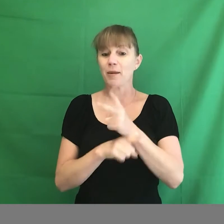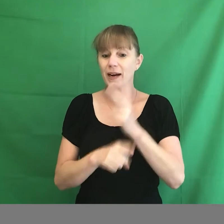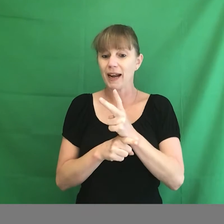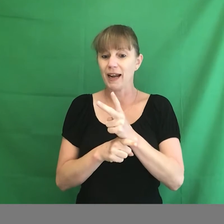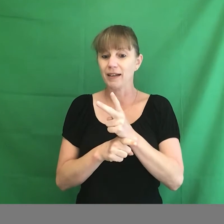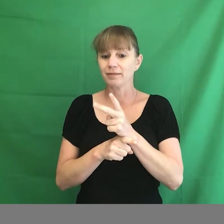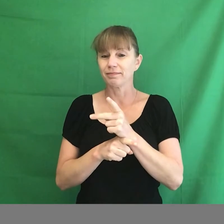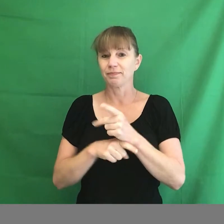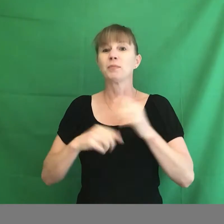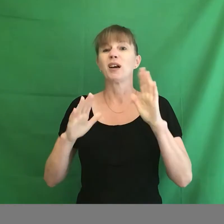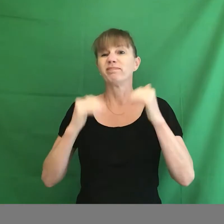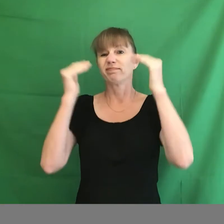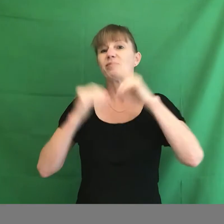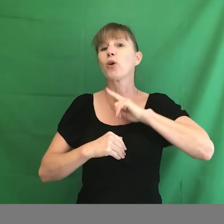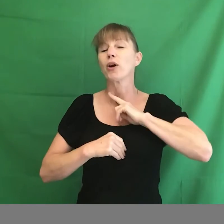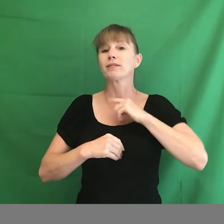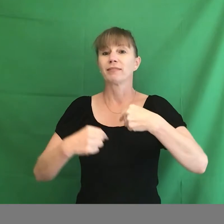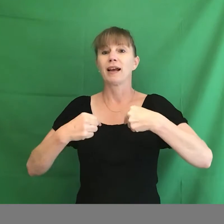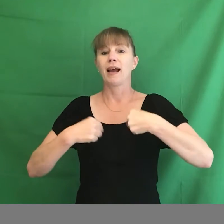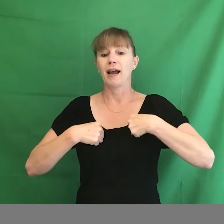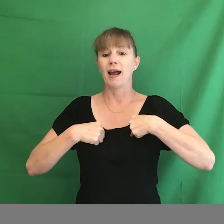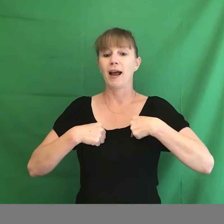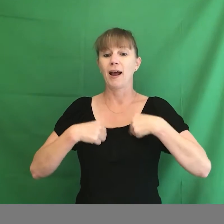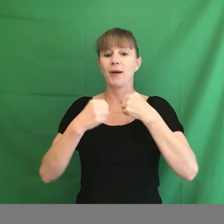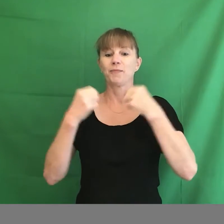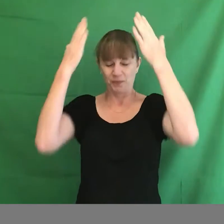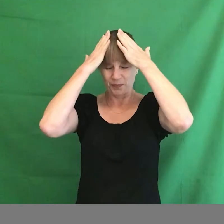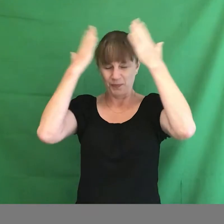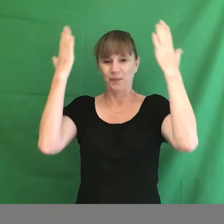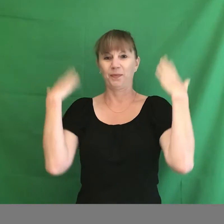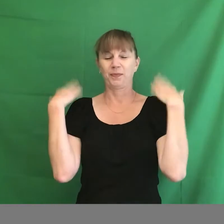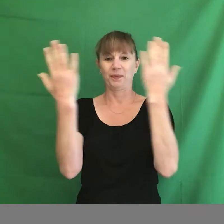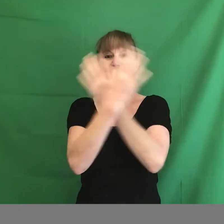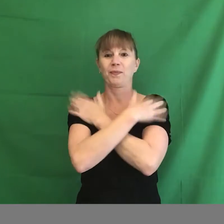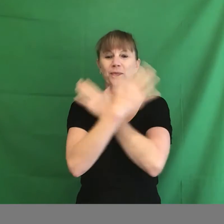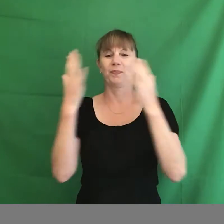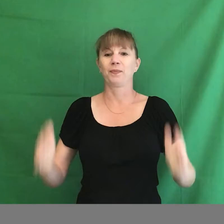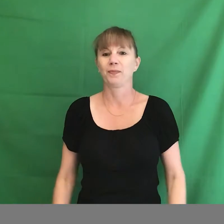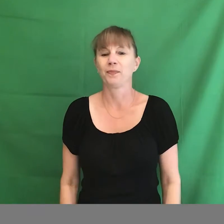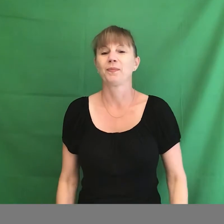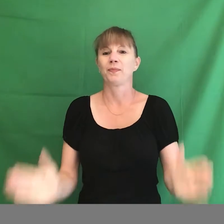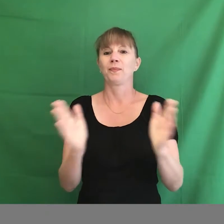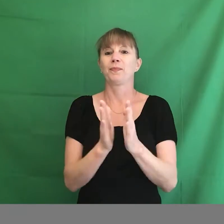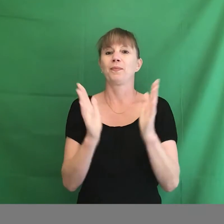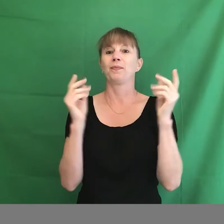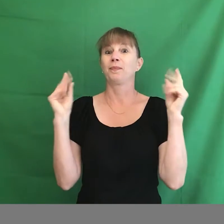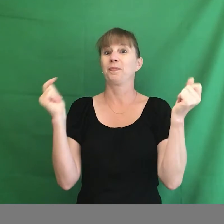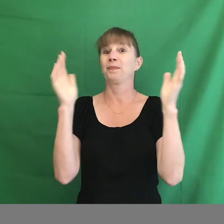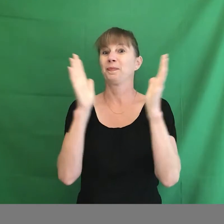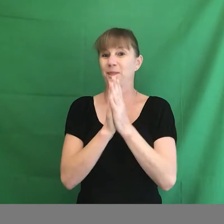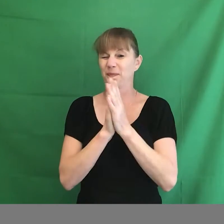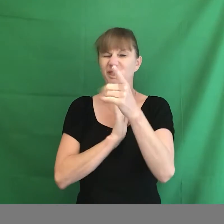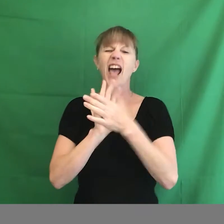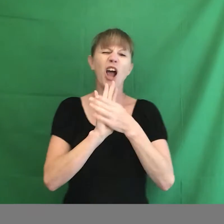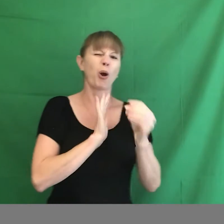thing, but we have slightly different notes. I'm alive, alert, awake, enthusiastic. Let's